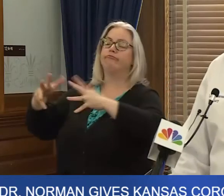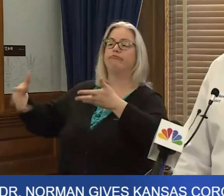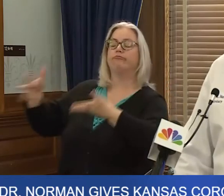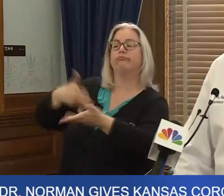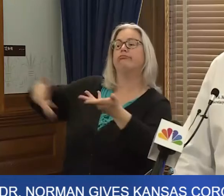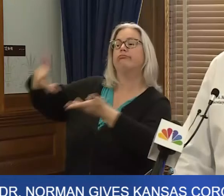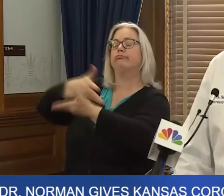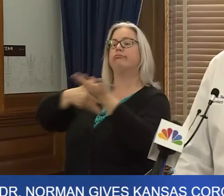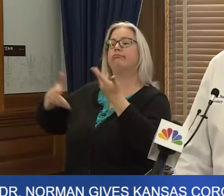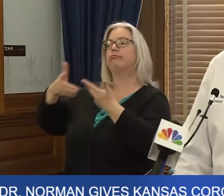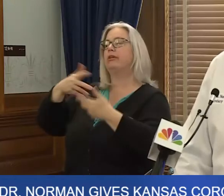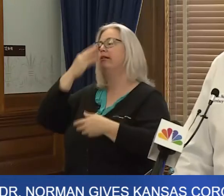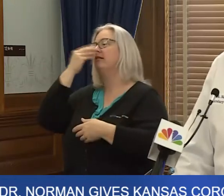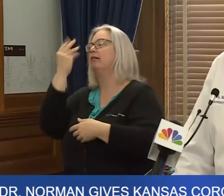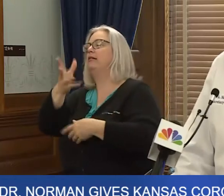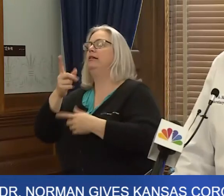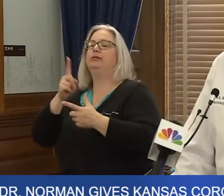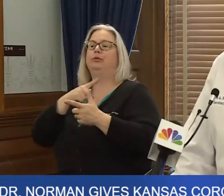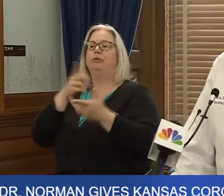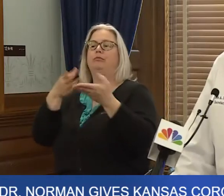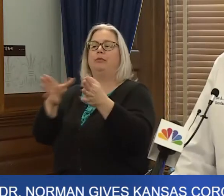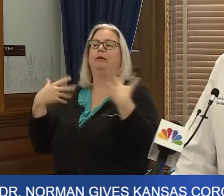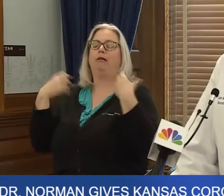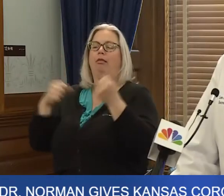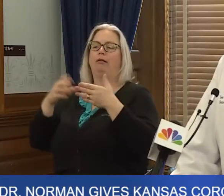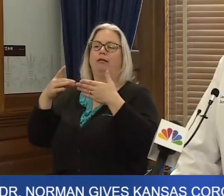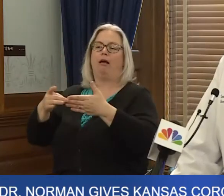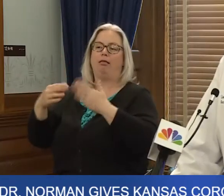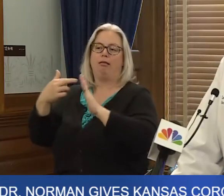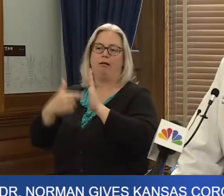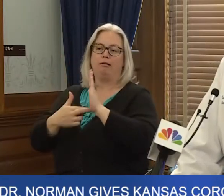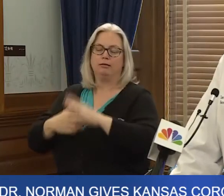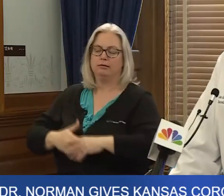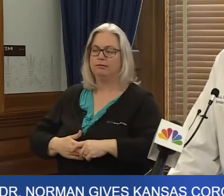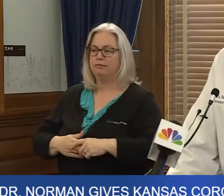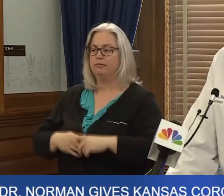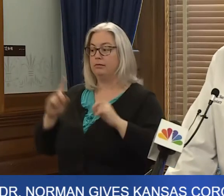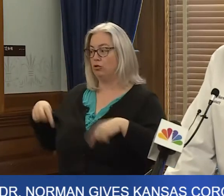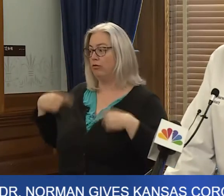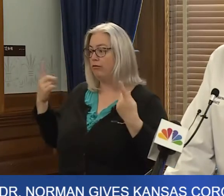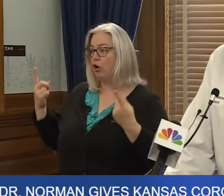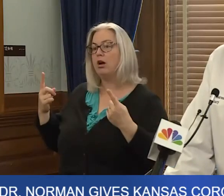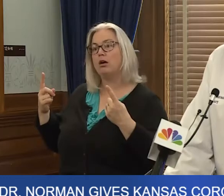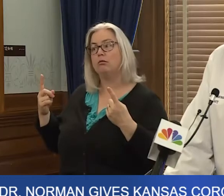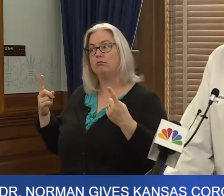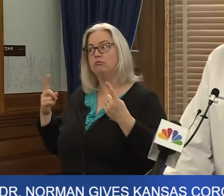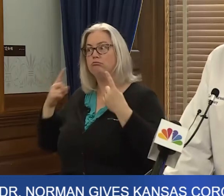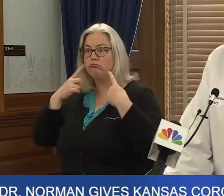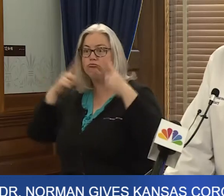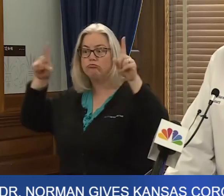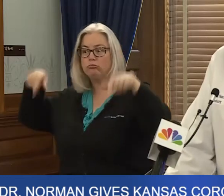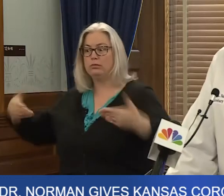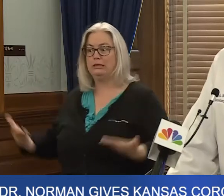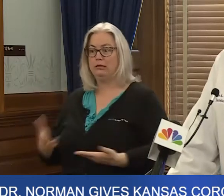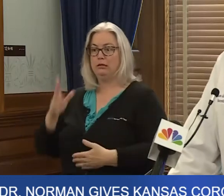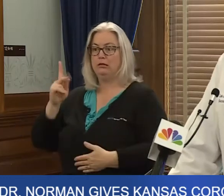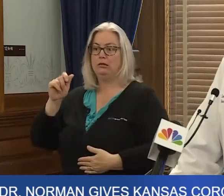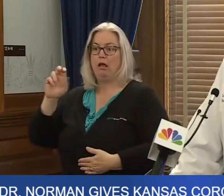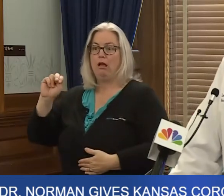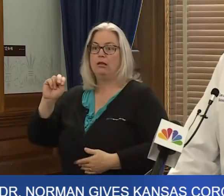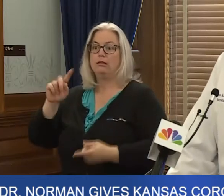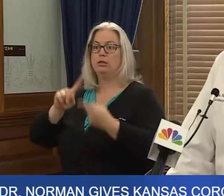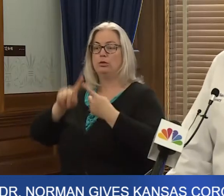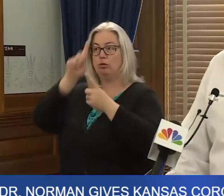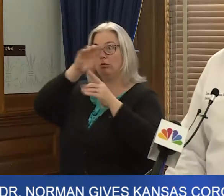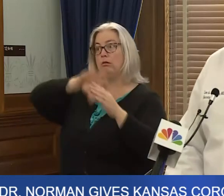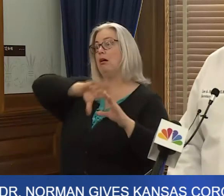laxity in terms of our attention to these public health guidelines. So far, we have been very successful in the state of Kansas working to flatten